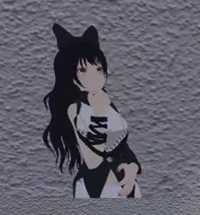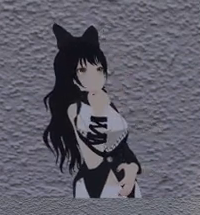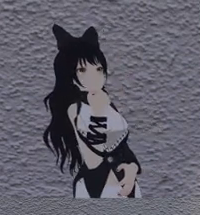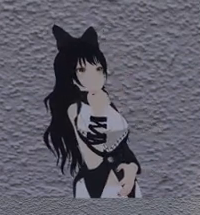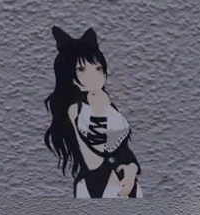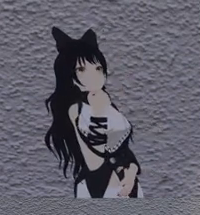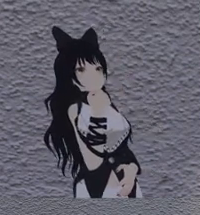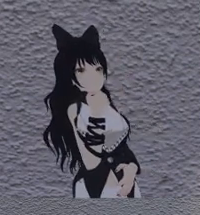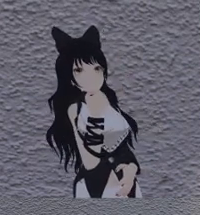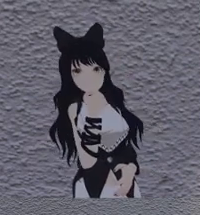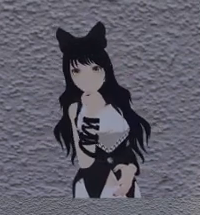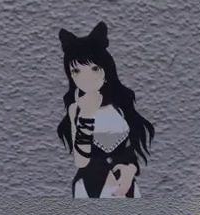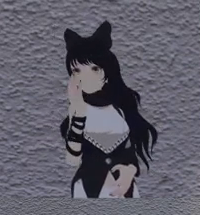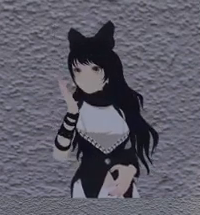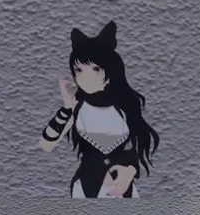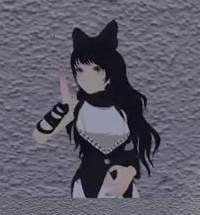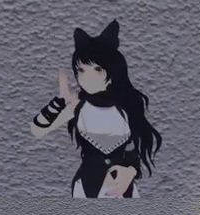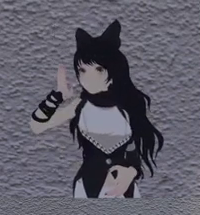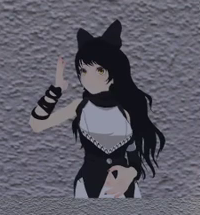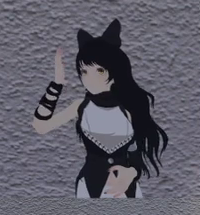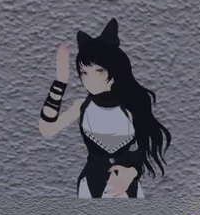Beautiful.